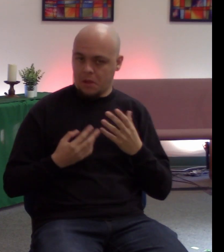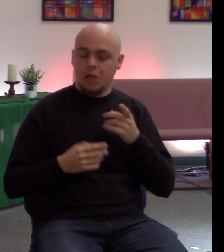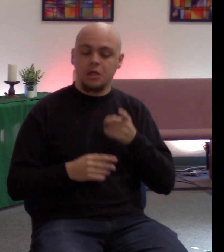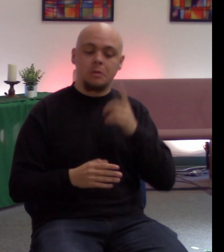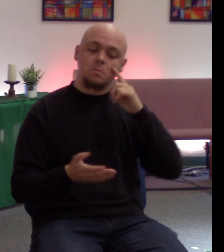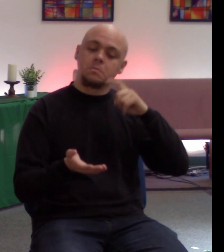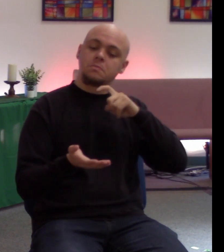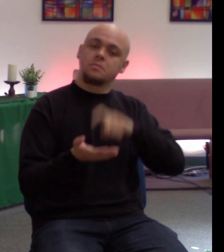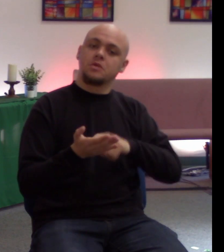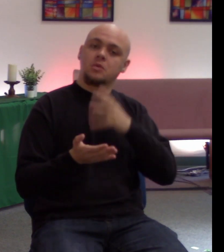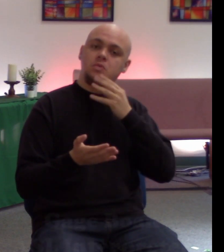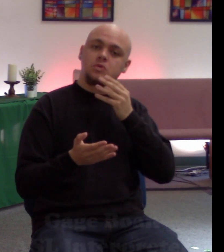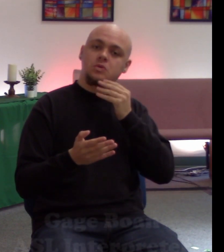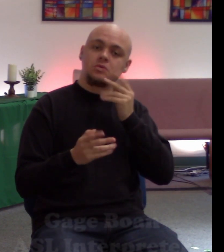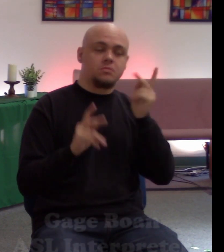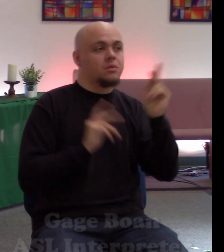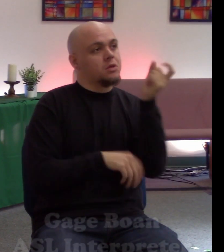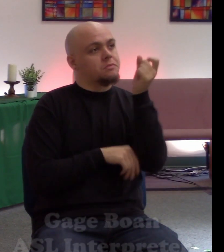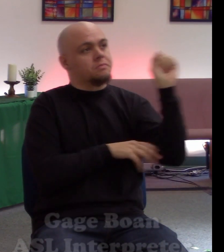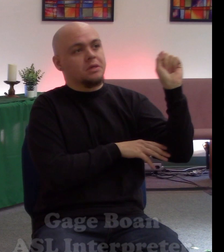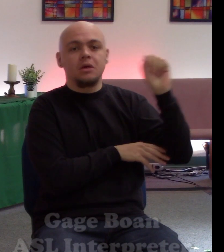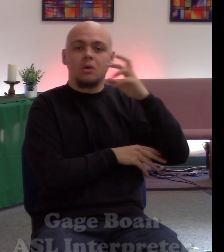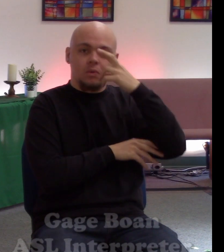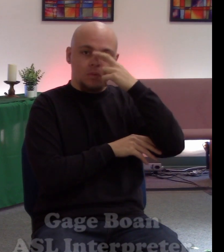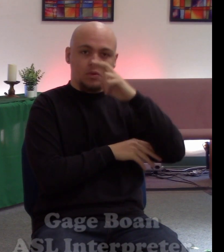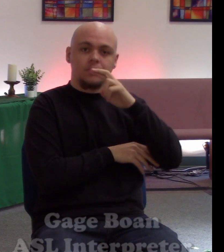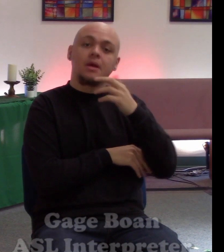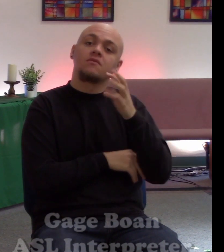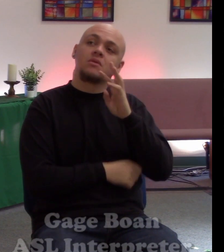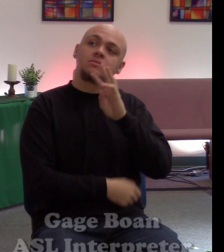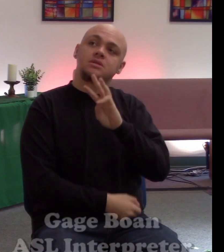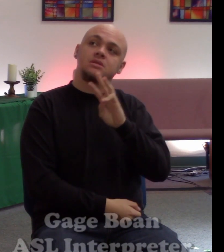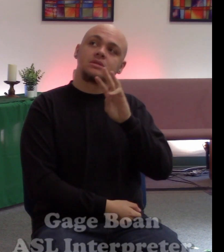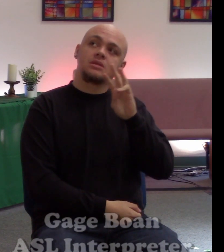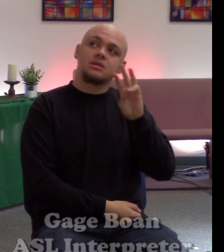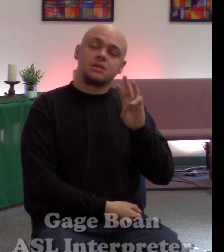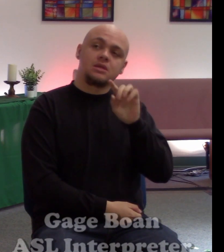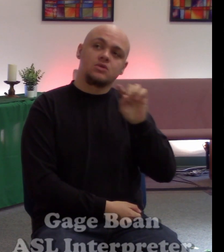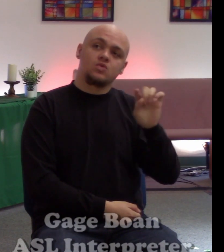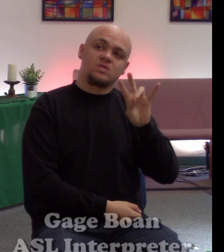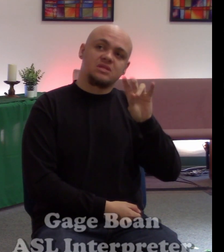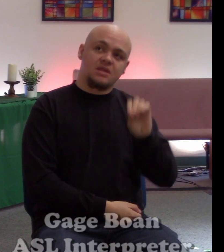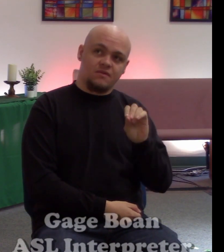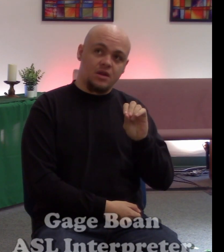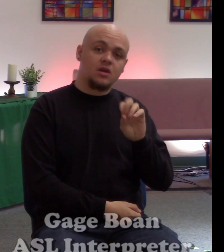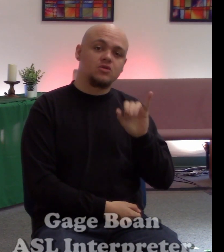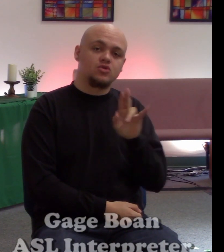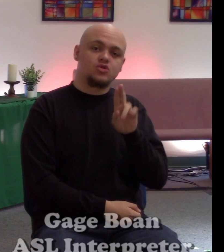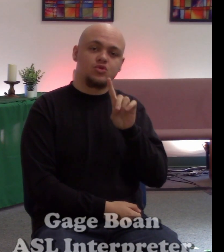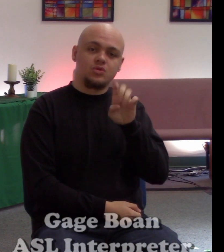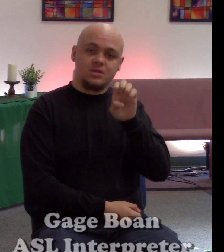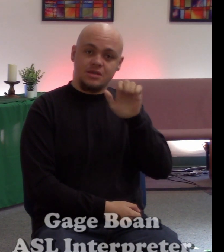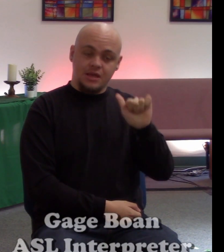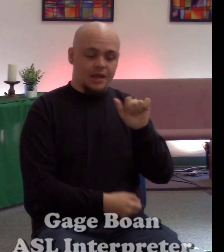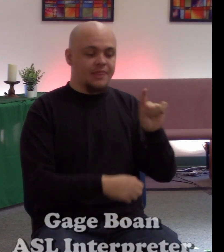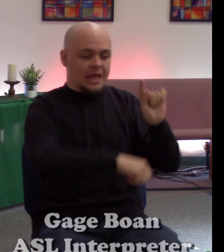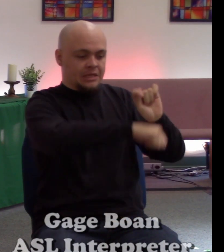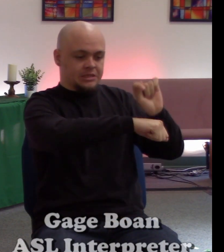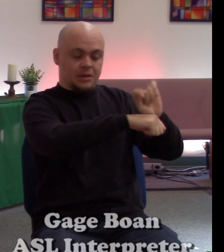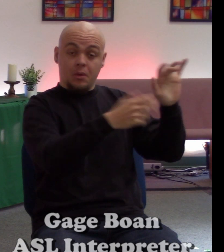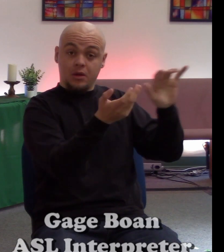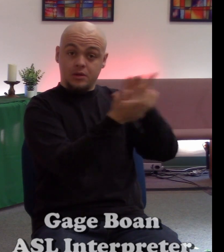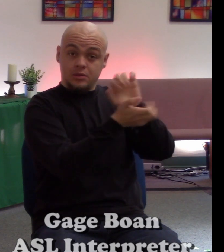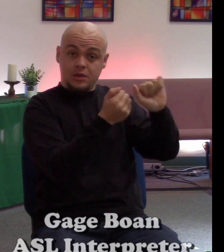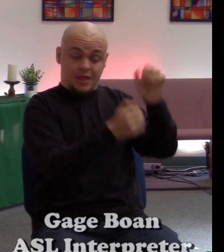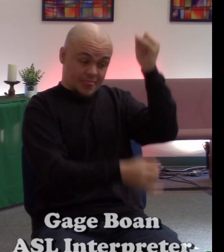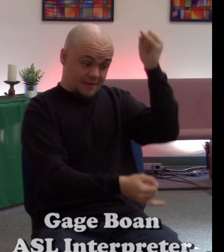ascetics. They saw that the Jewish uprising against the Romans in 66 to 70 CE in Judea, that's when the temple would have been